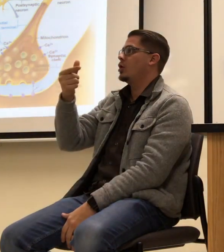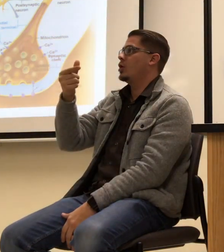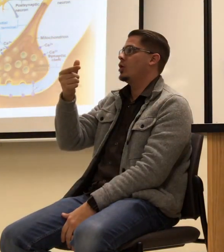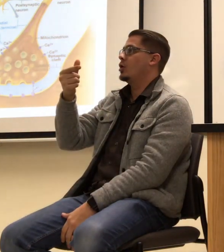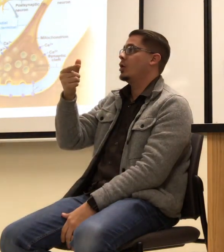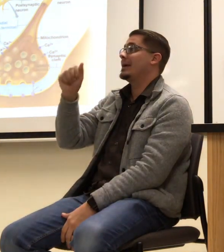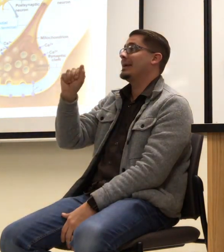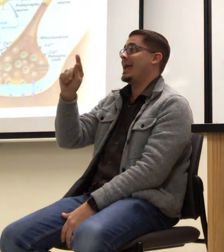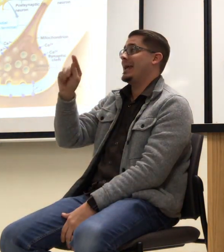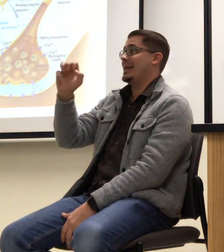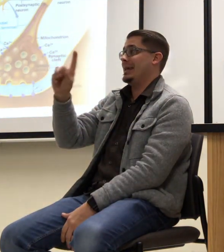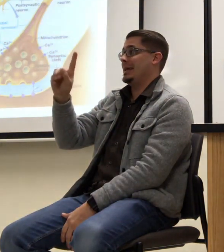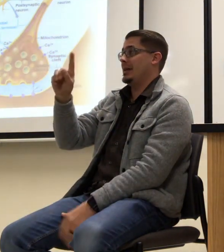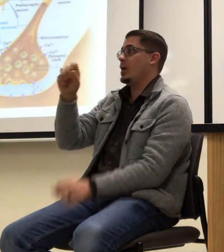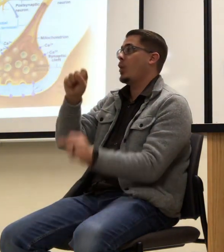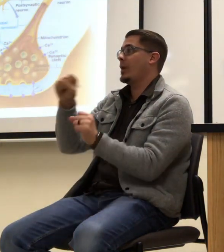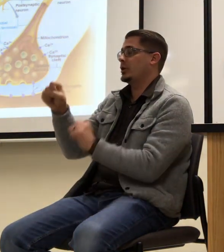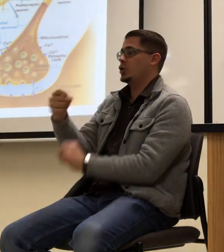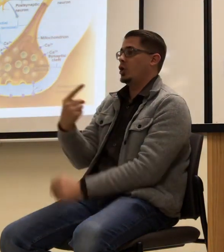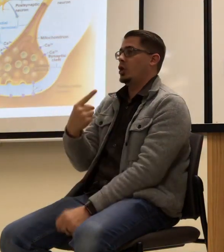potentials.